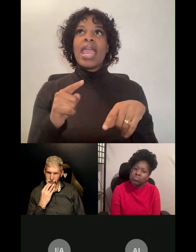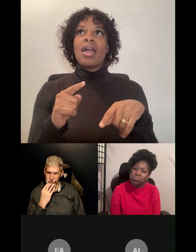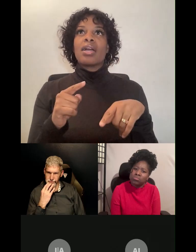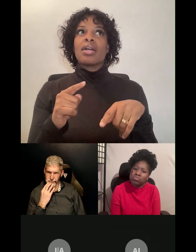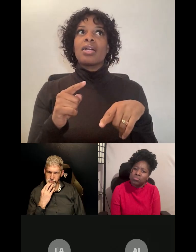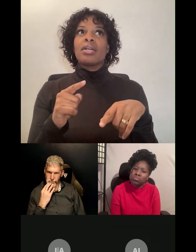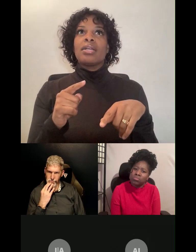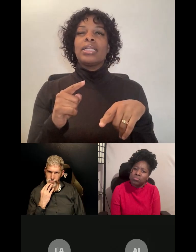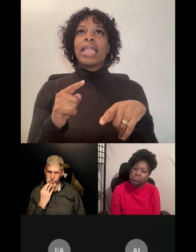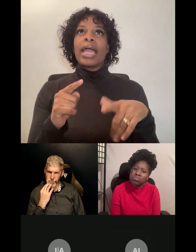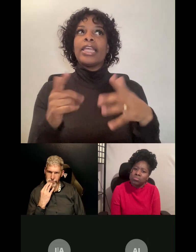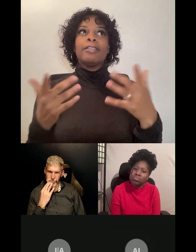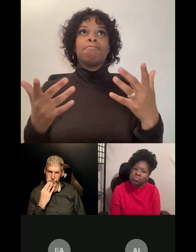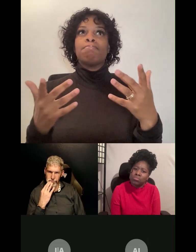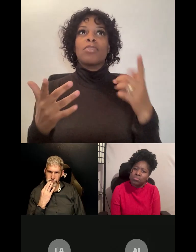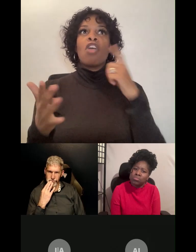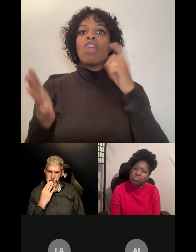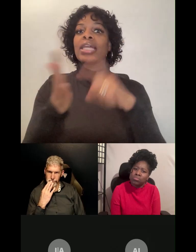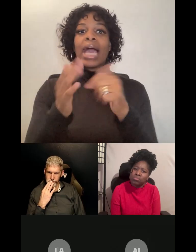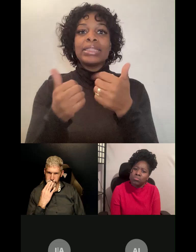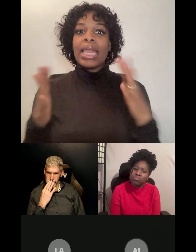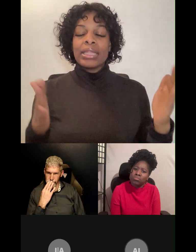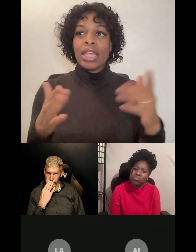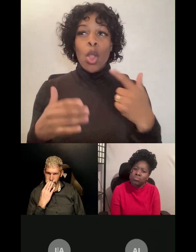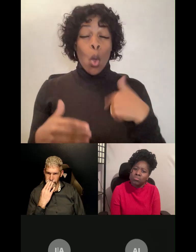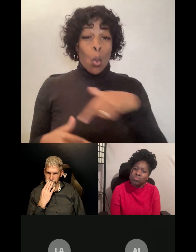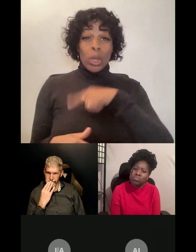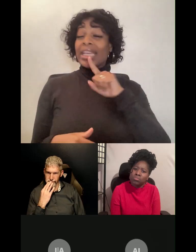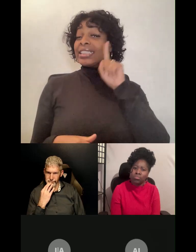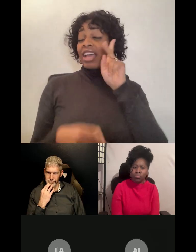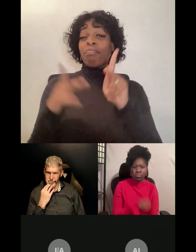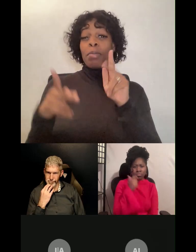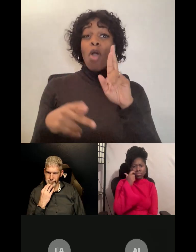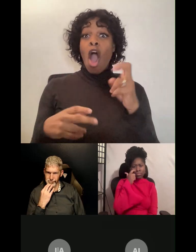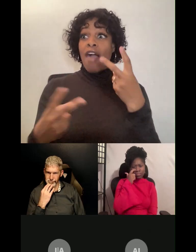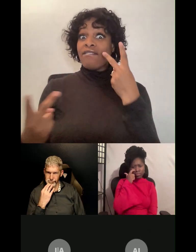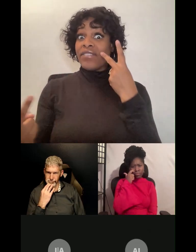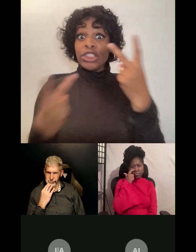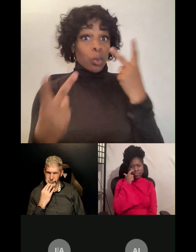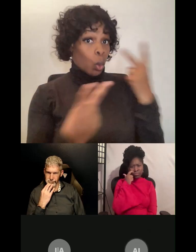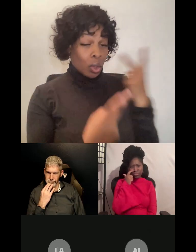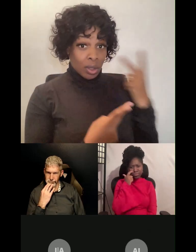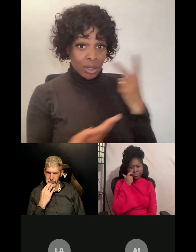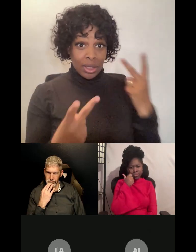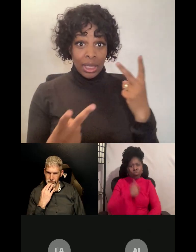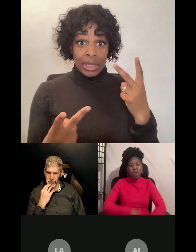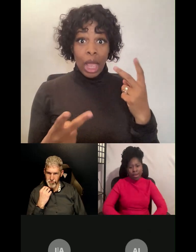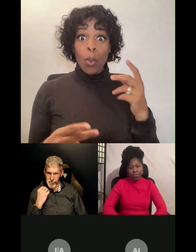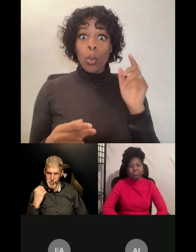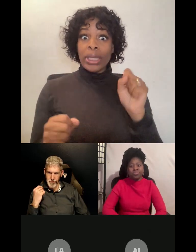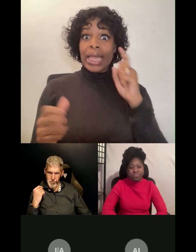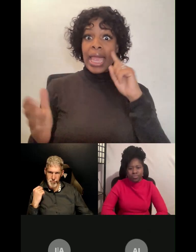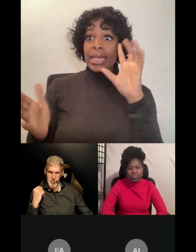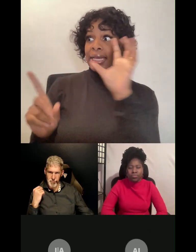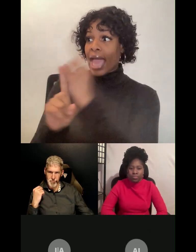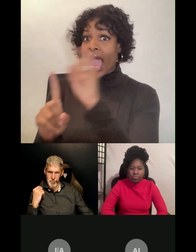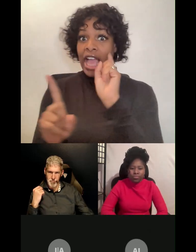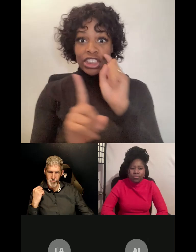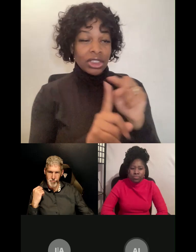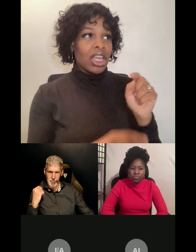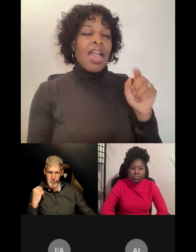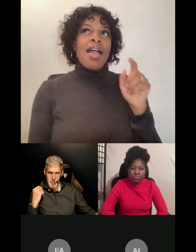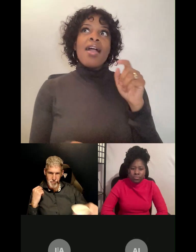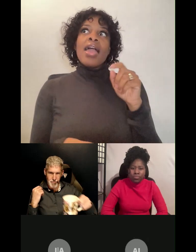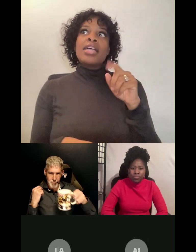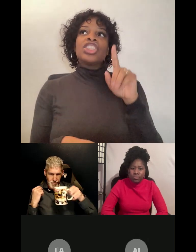she can't like recognize anything. We deaf people are visual. Like we can